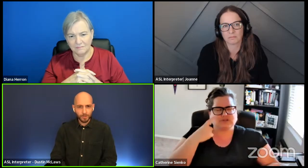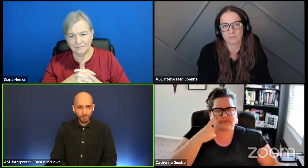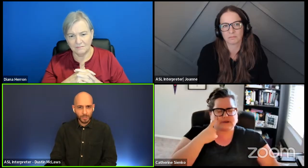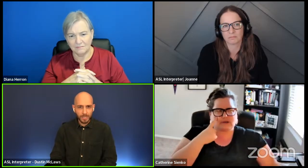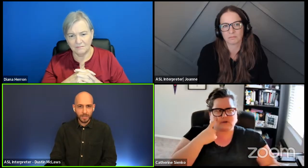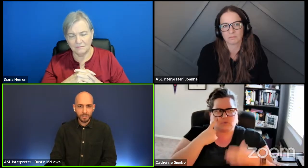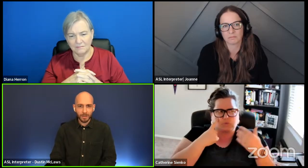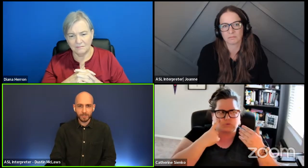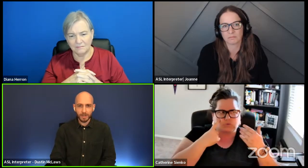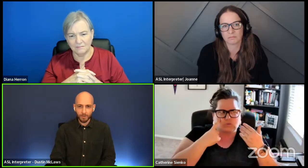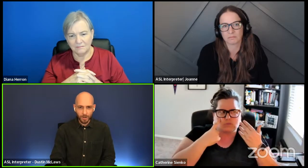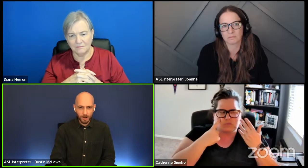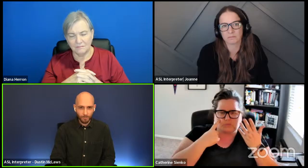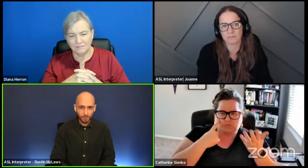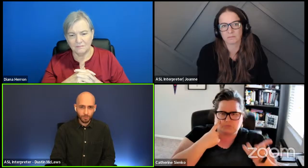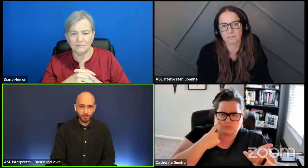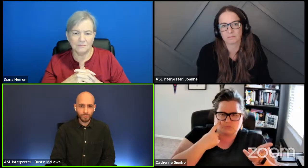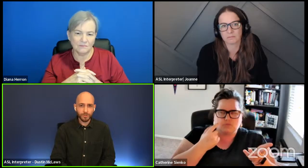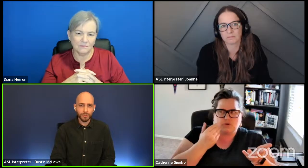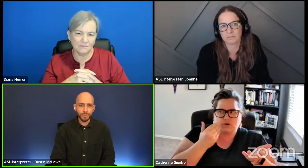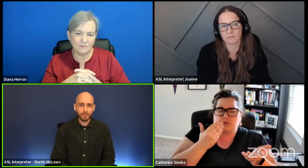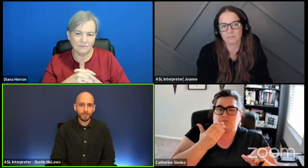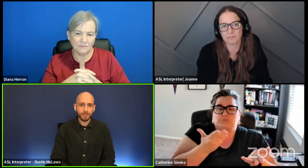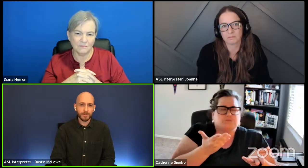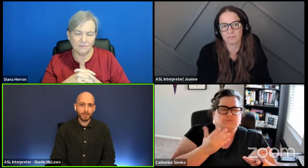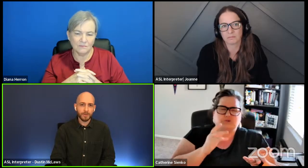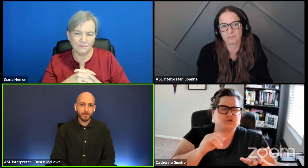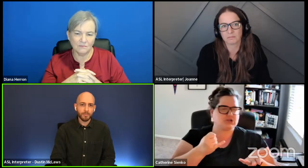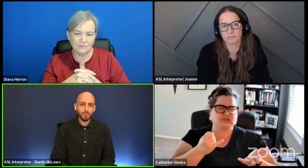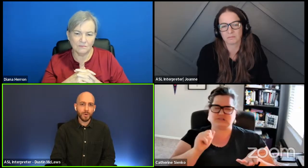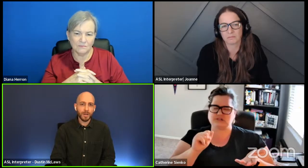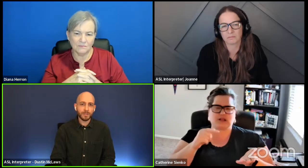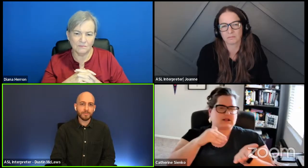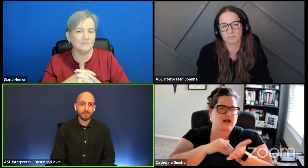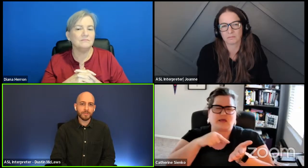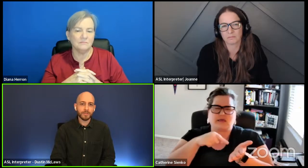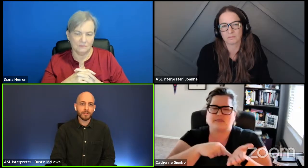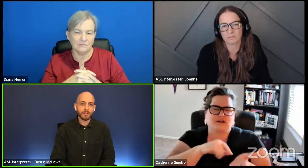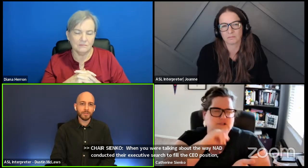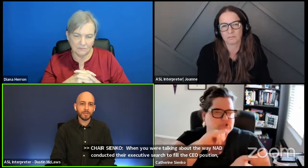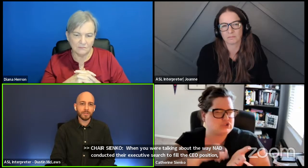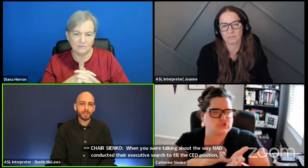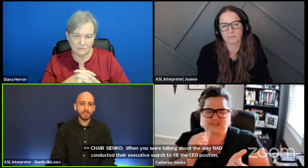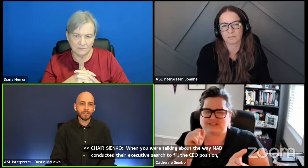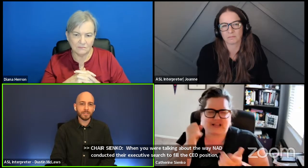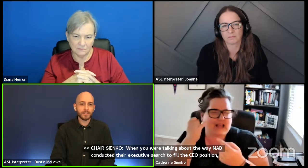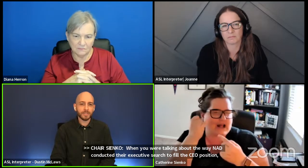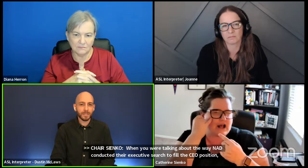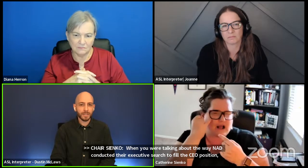We will absolutely conduct our interviews, but